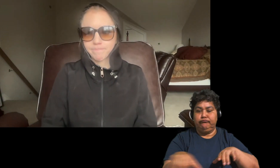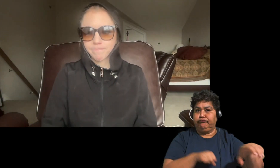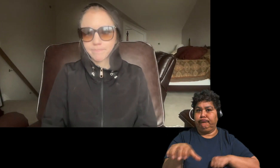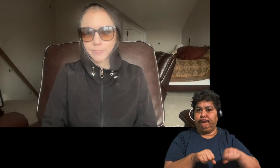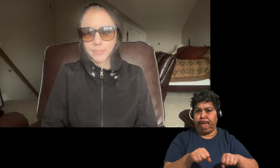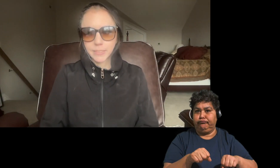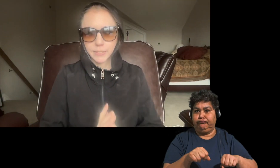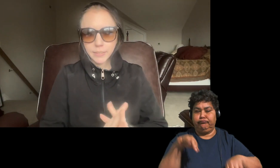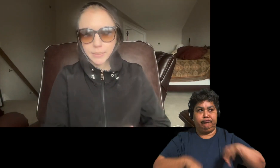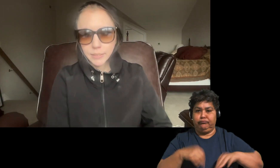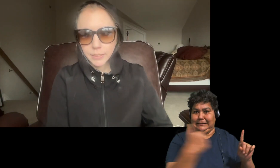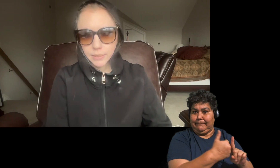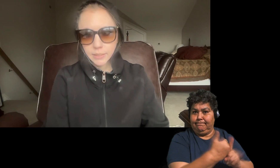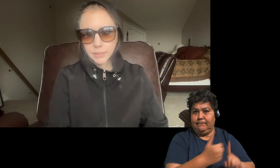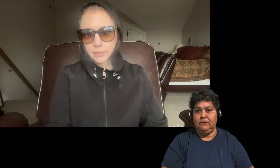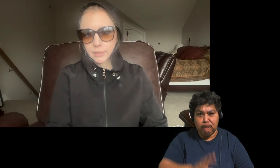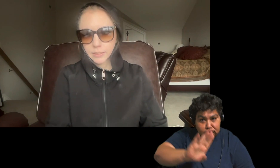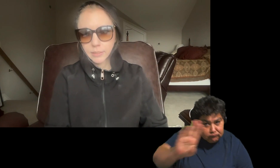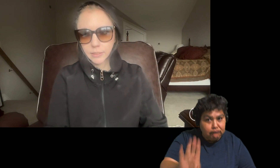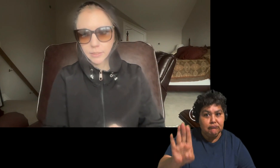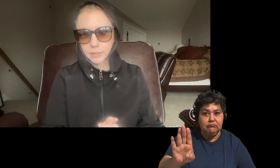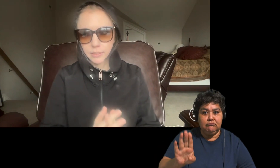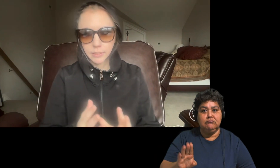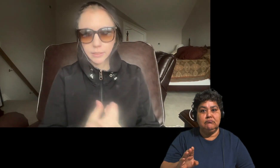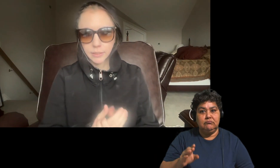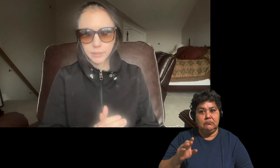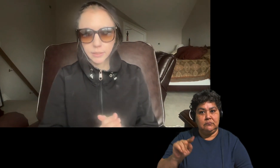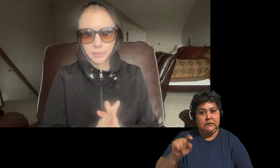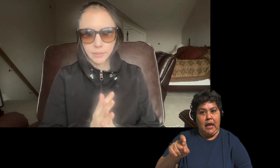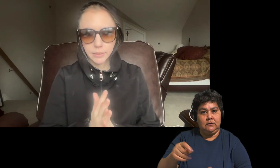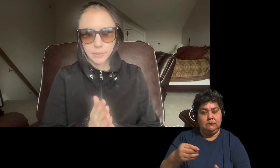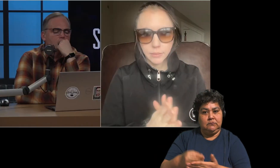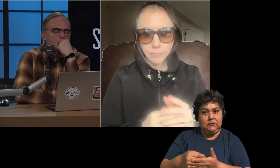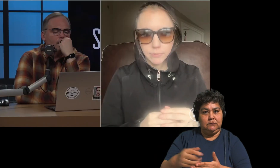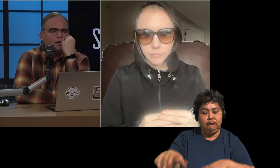And they just take all the money and they give it to themselves, billions in taxpayer money.